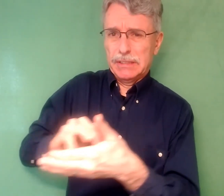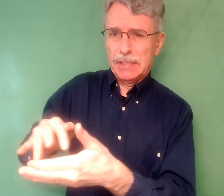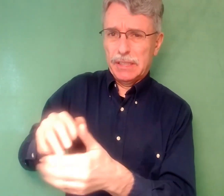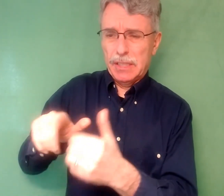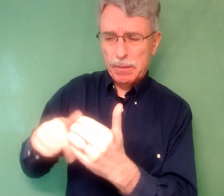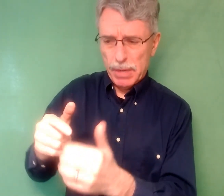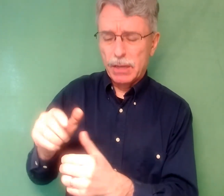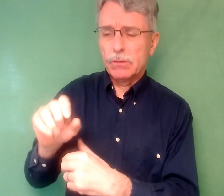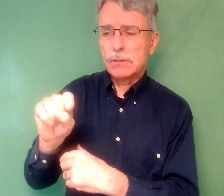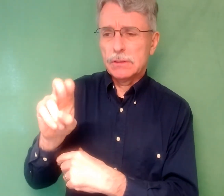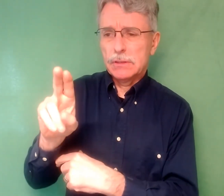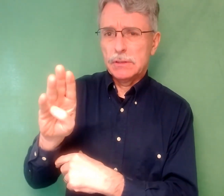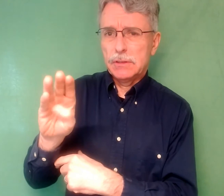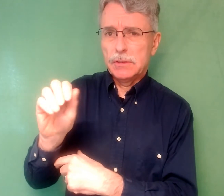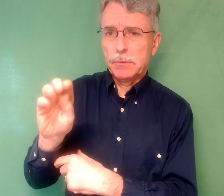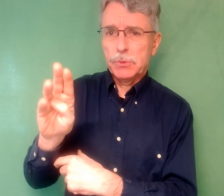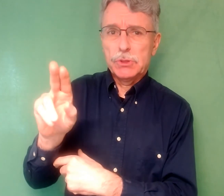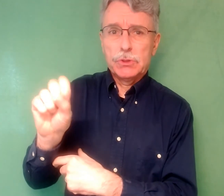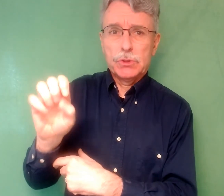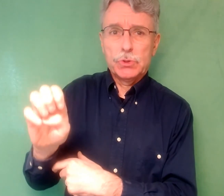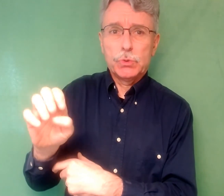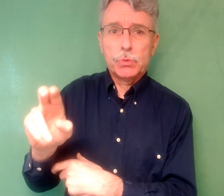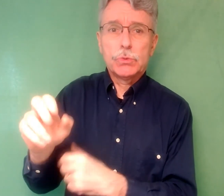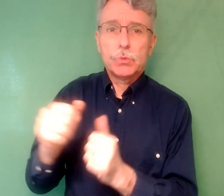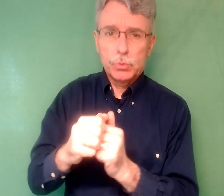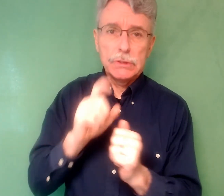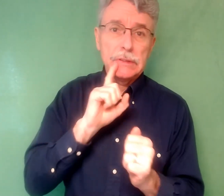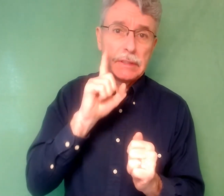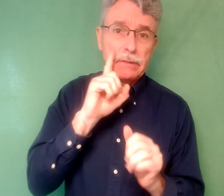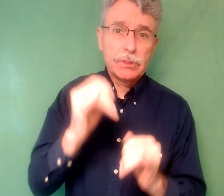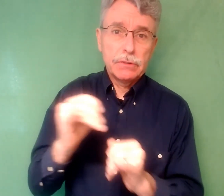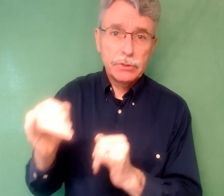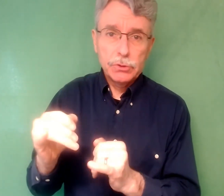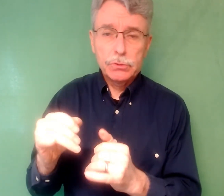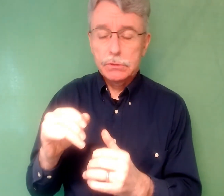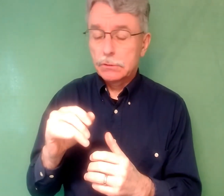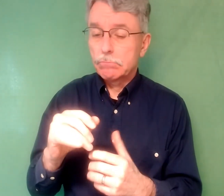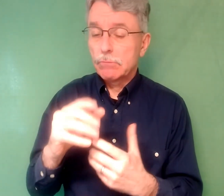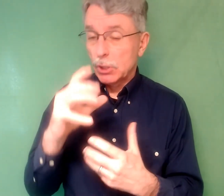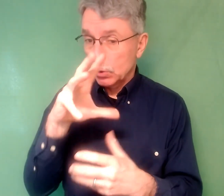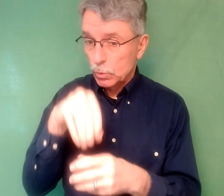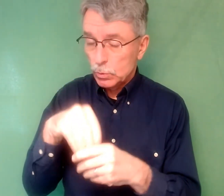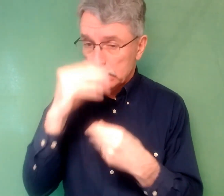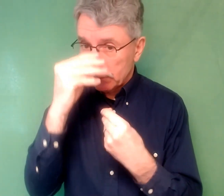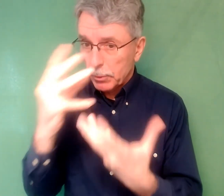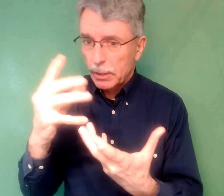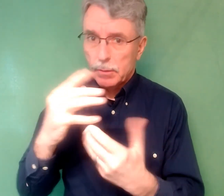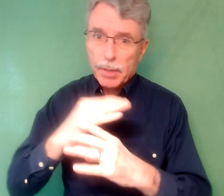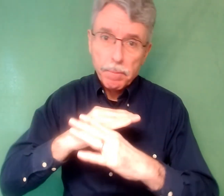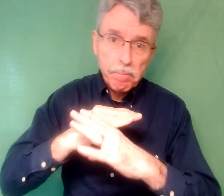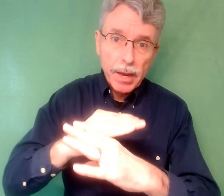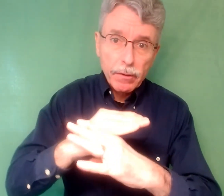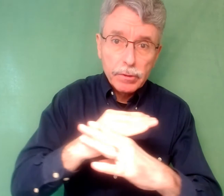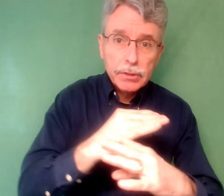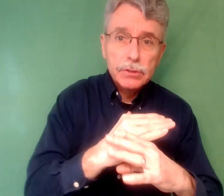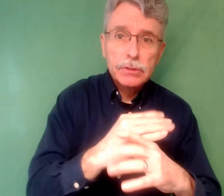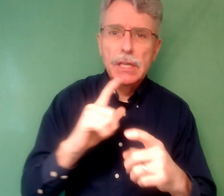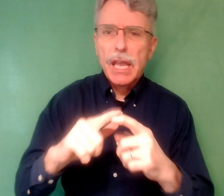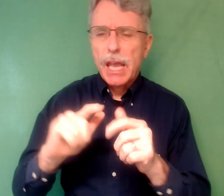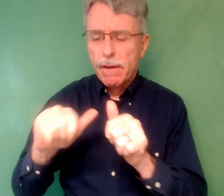treatment, inmate participation, and the need for such services. For many inmates, social isolation can also